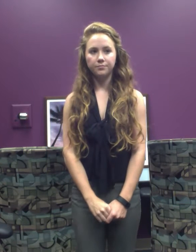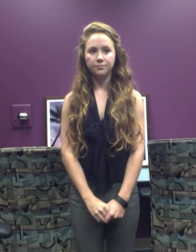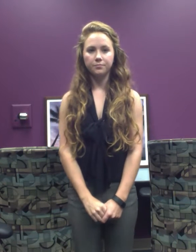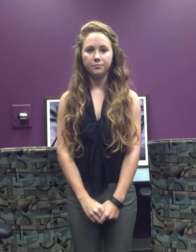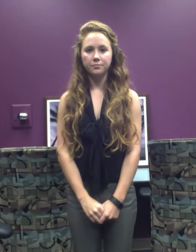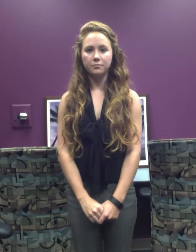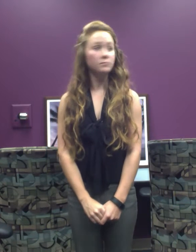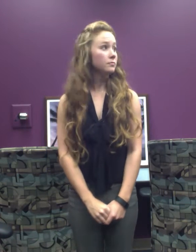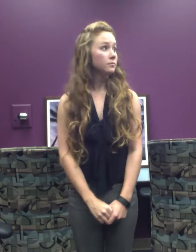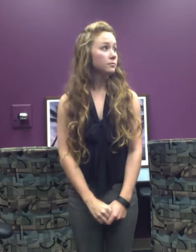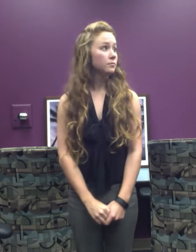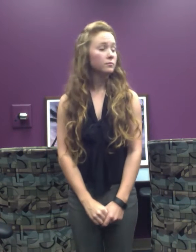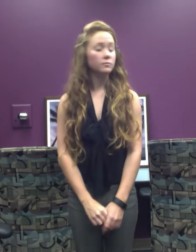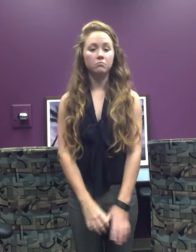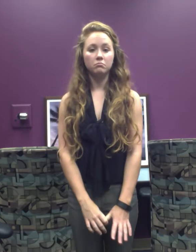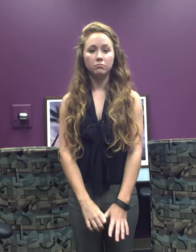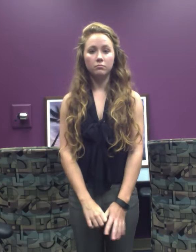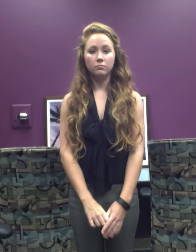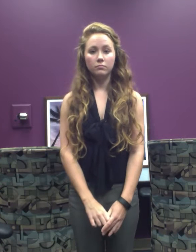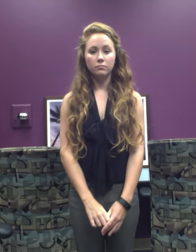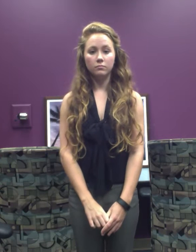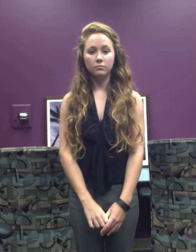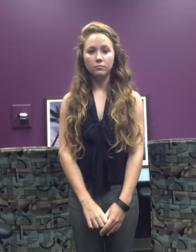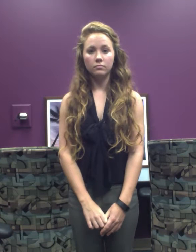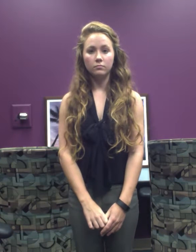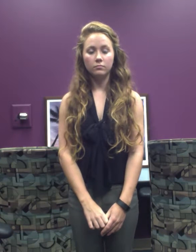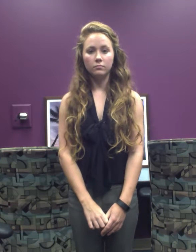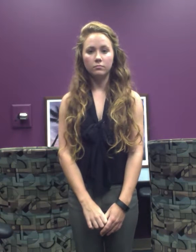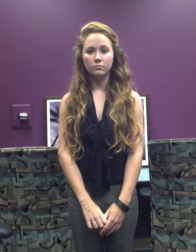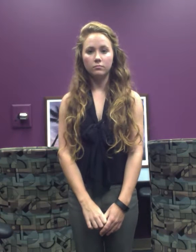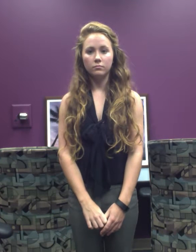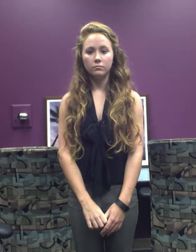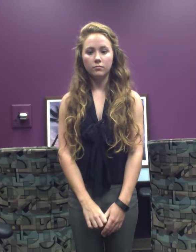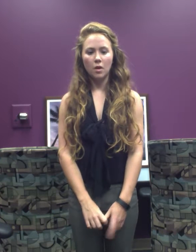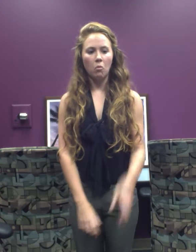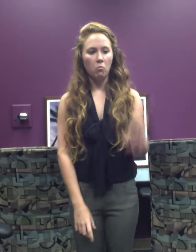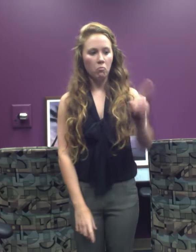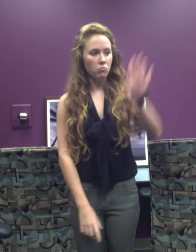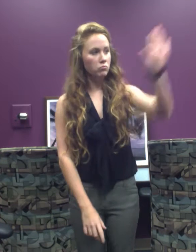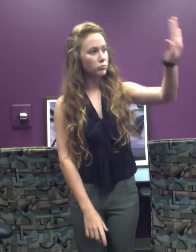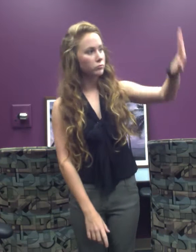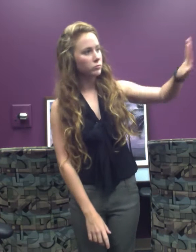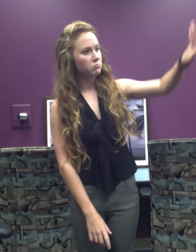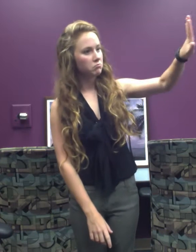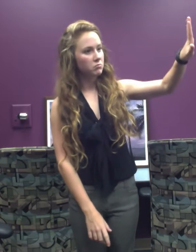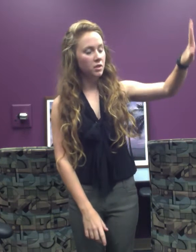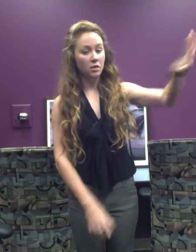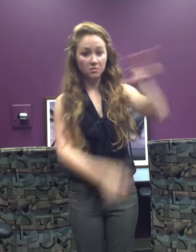Can't hear it. Is each of those views that I just said. So would you people like to tell me